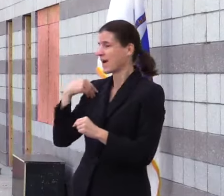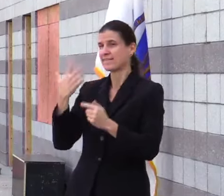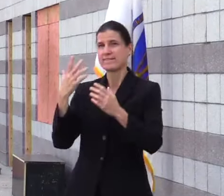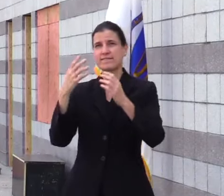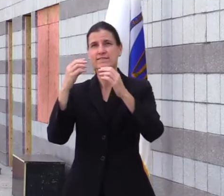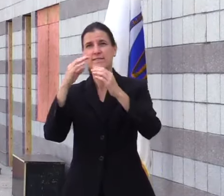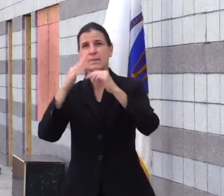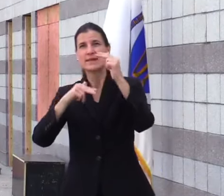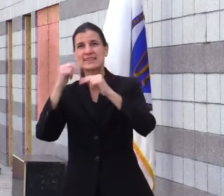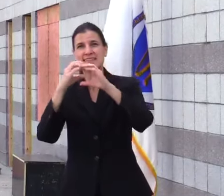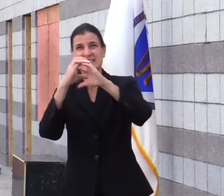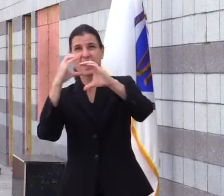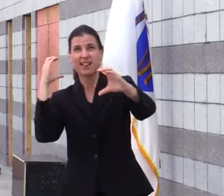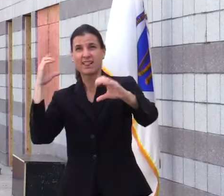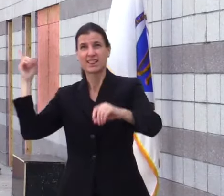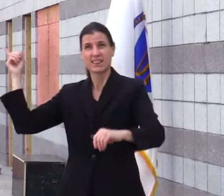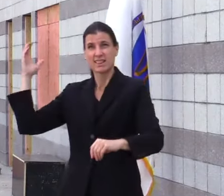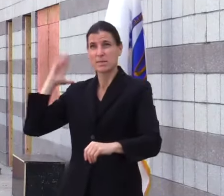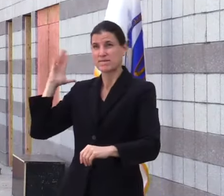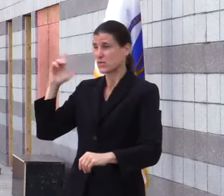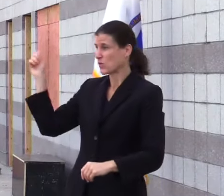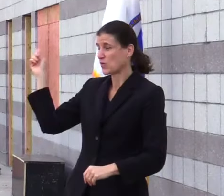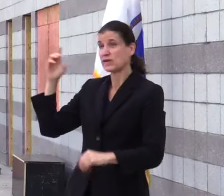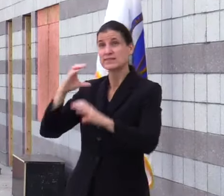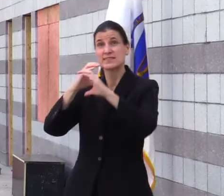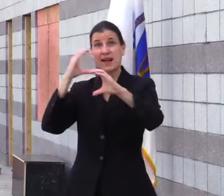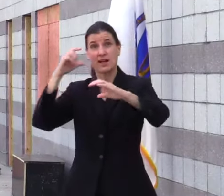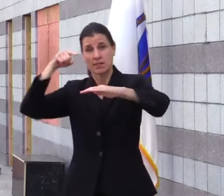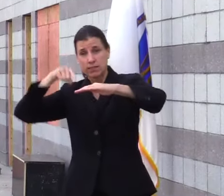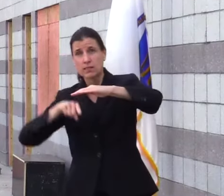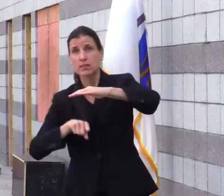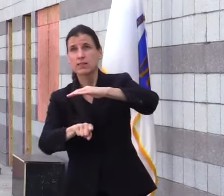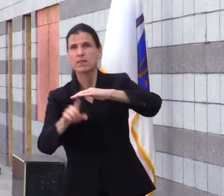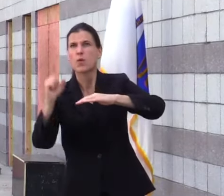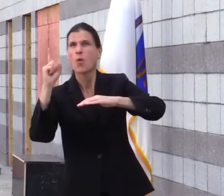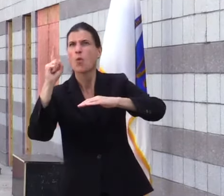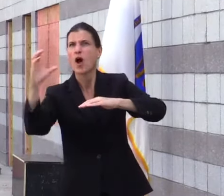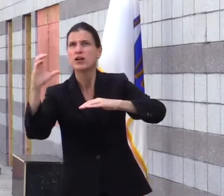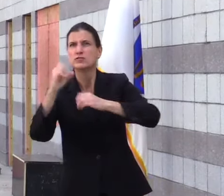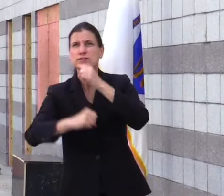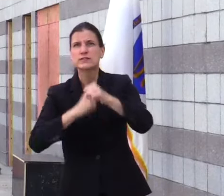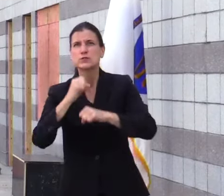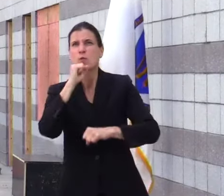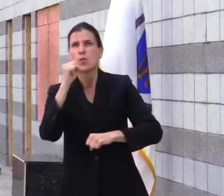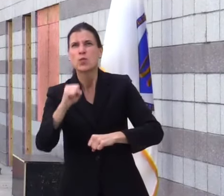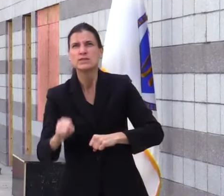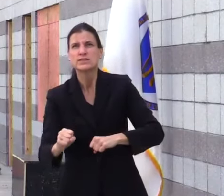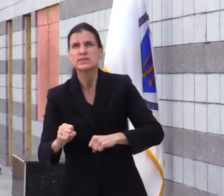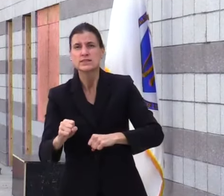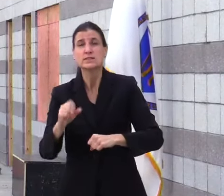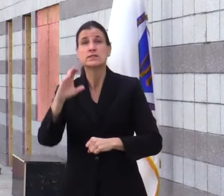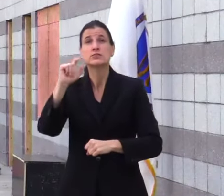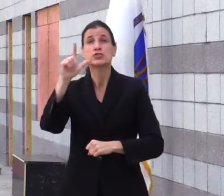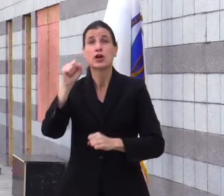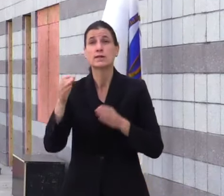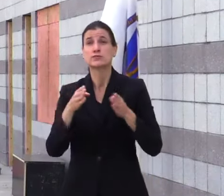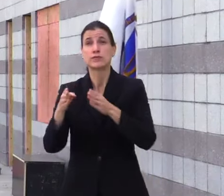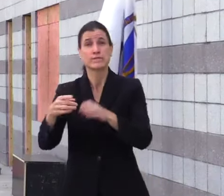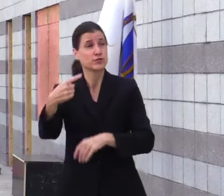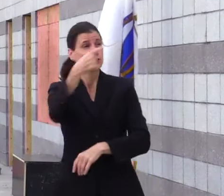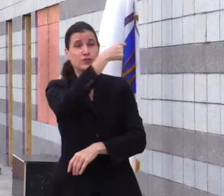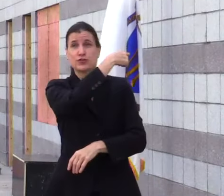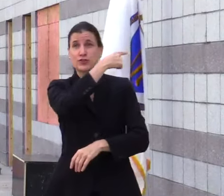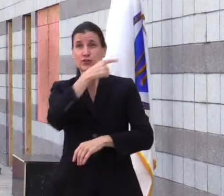that carries the Green Line trolleys over the Charles River past the Museum of Science and meets up with the new construction on the Green